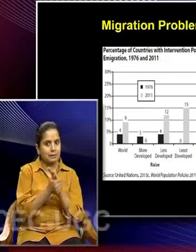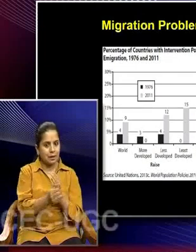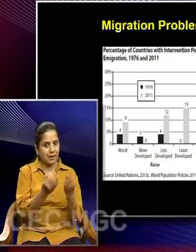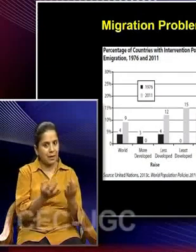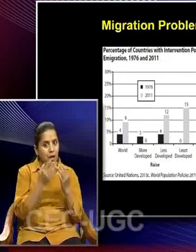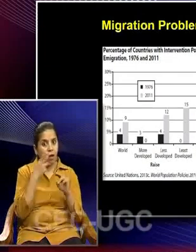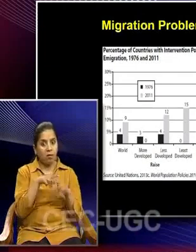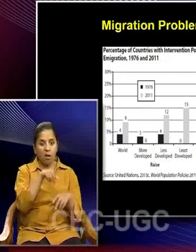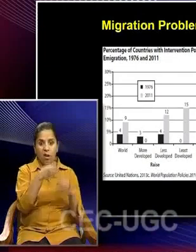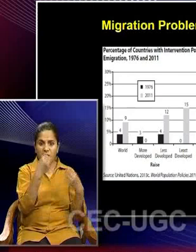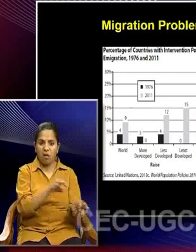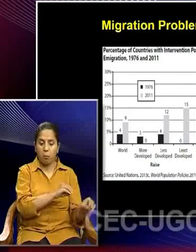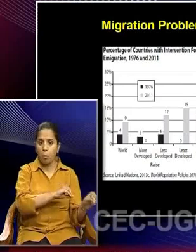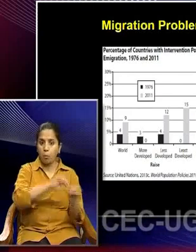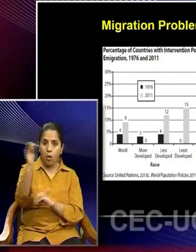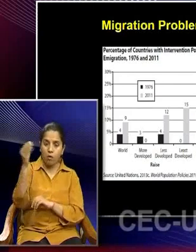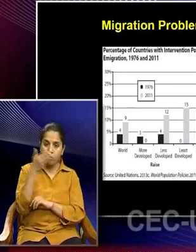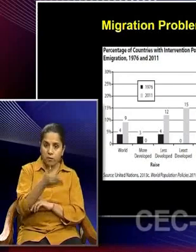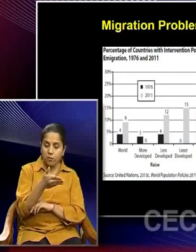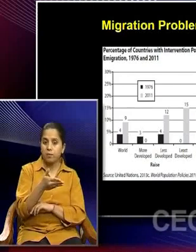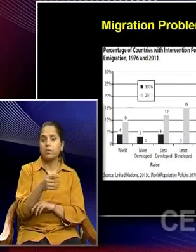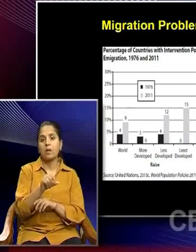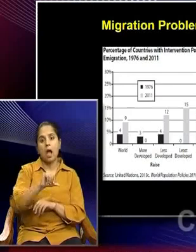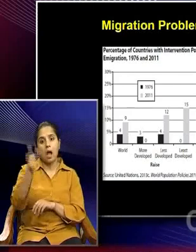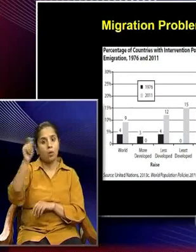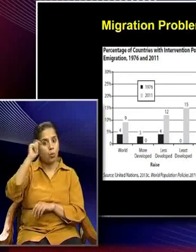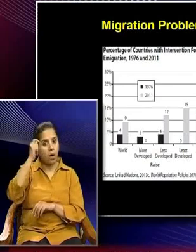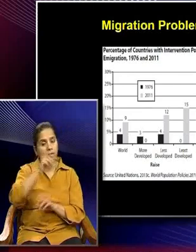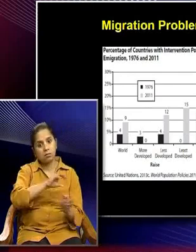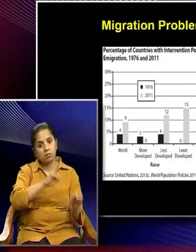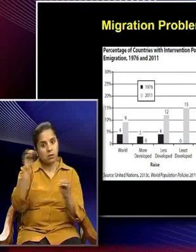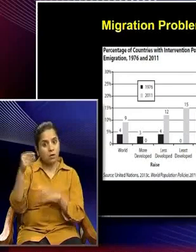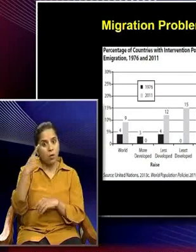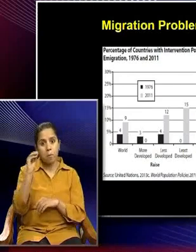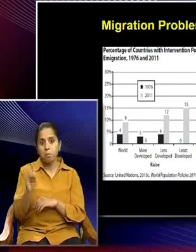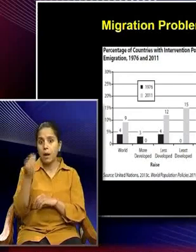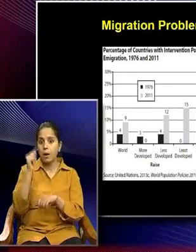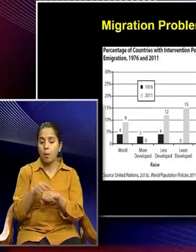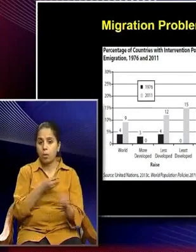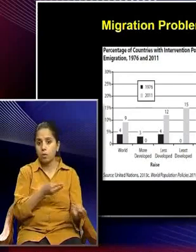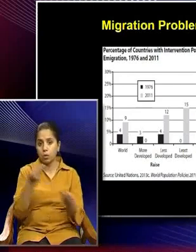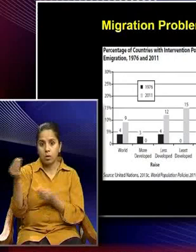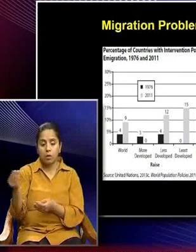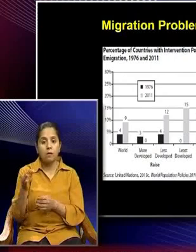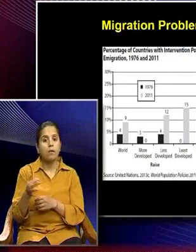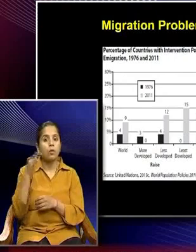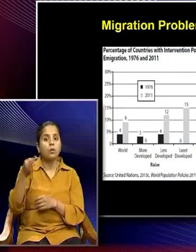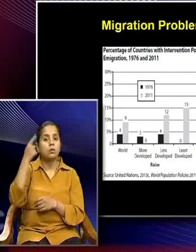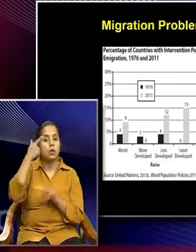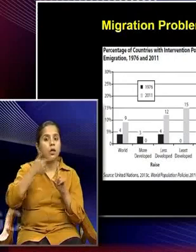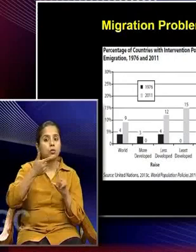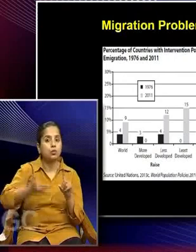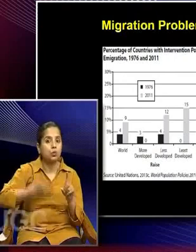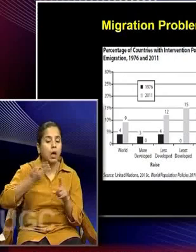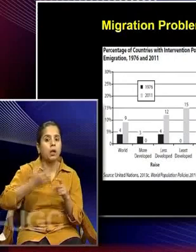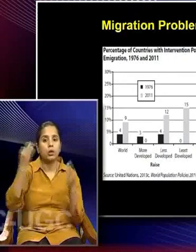if they are leaving the ship and going to work outside for better opportunities, so the future prospect of training,